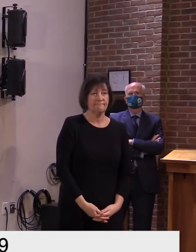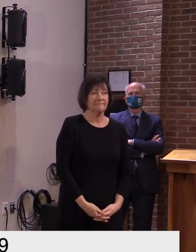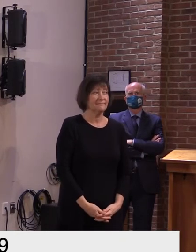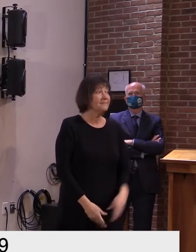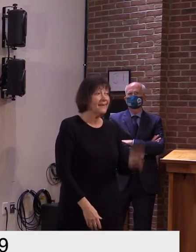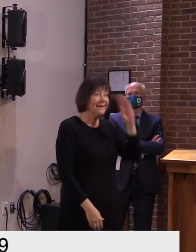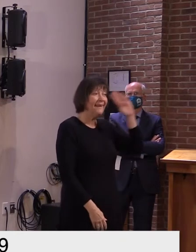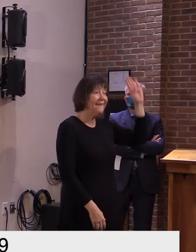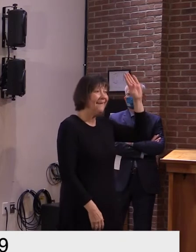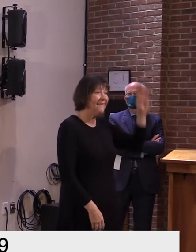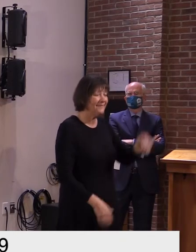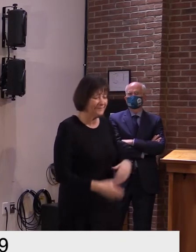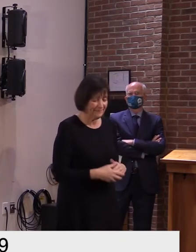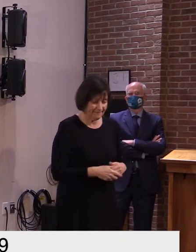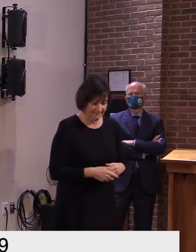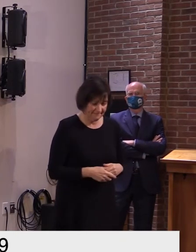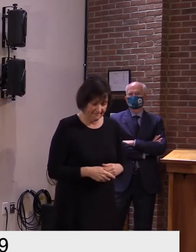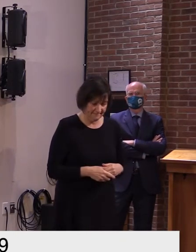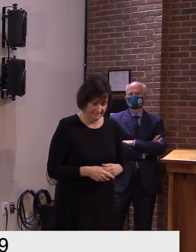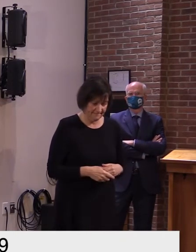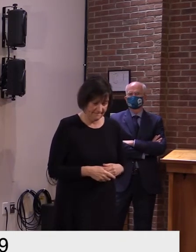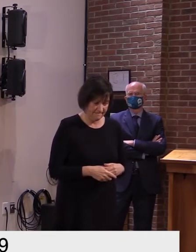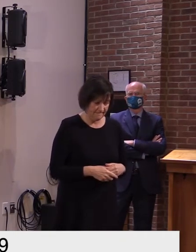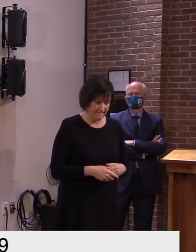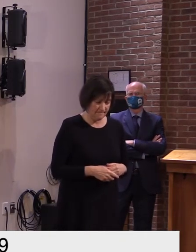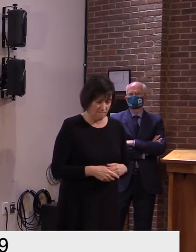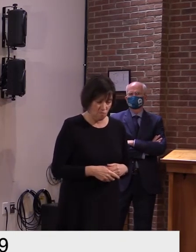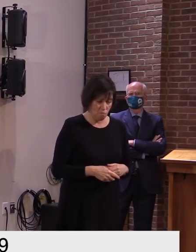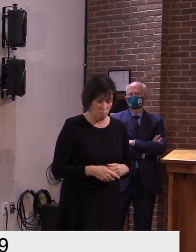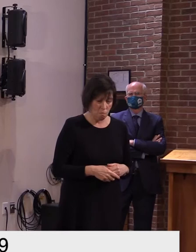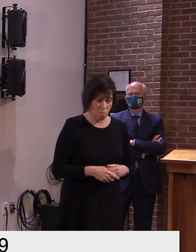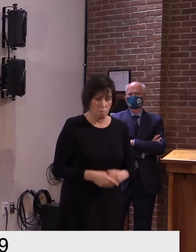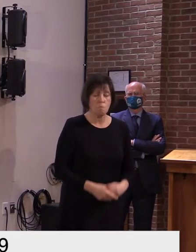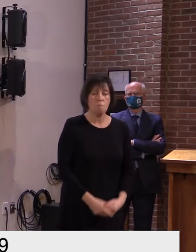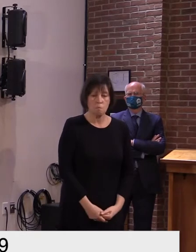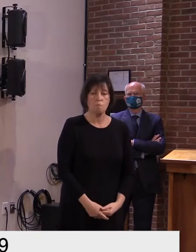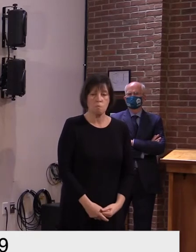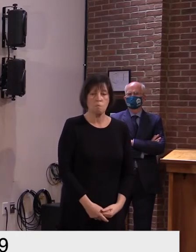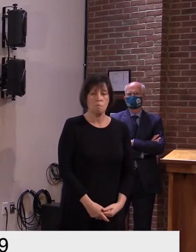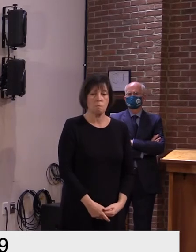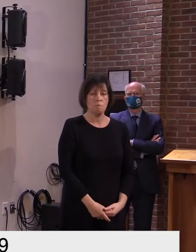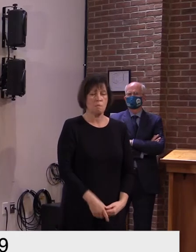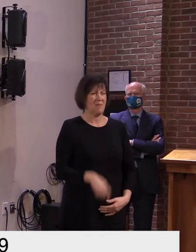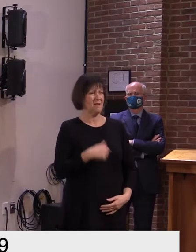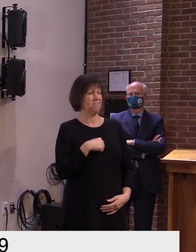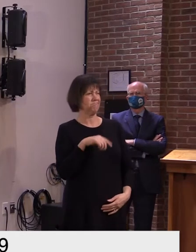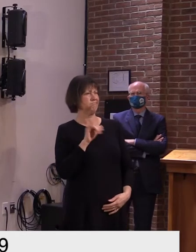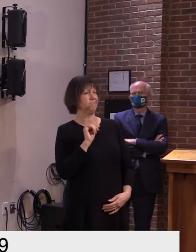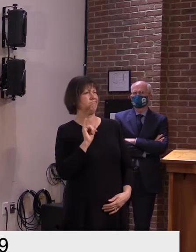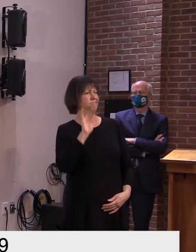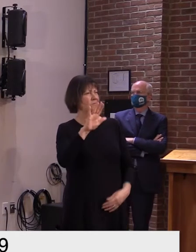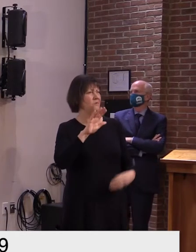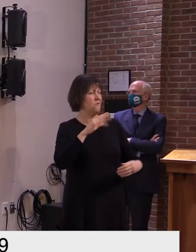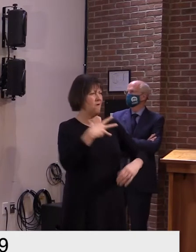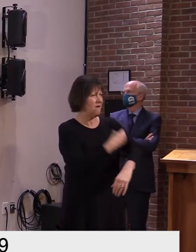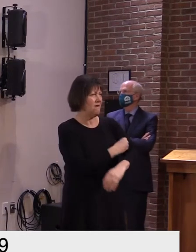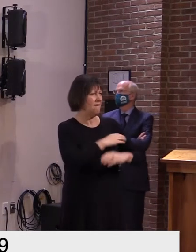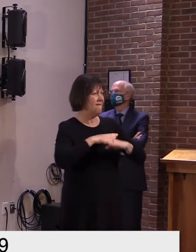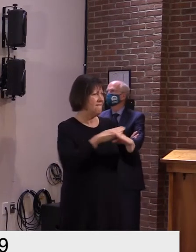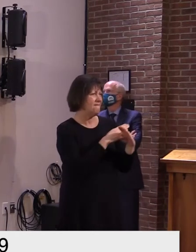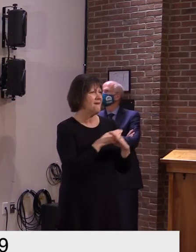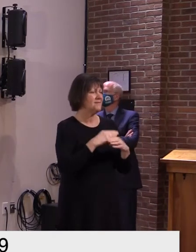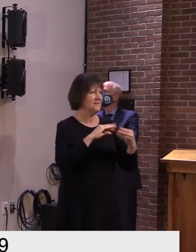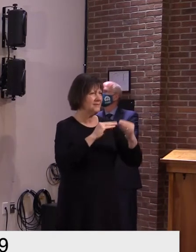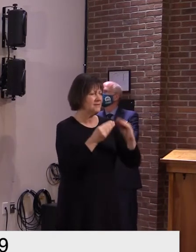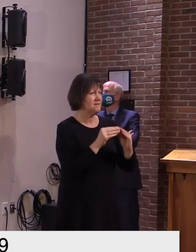Hi there. I'm looking at the vaccination numbers that I was taking